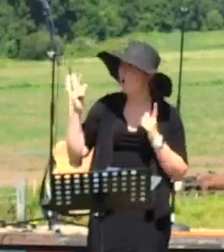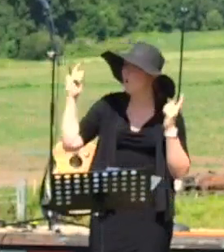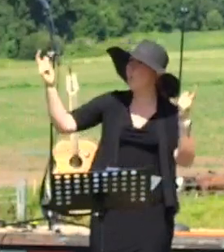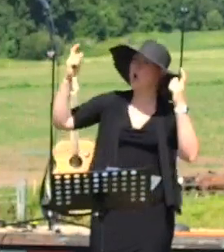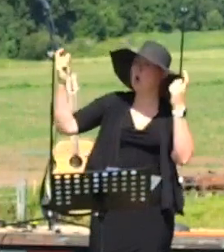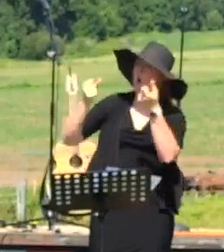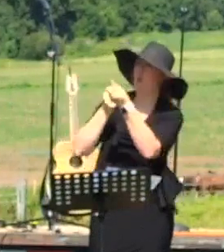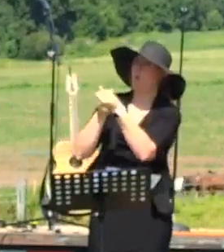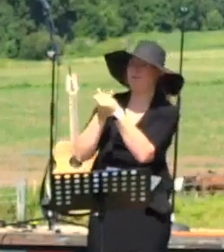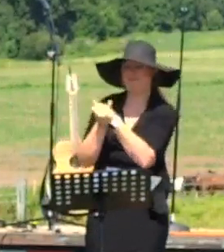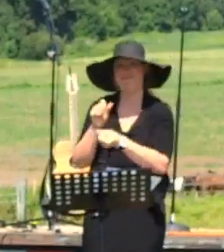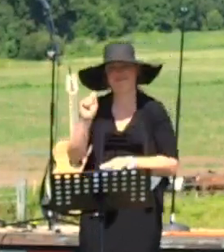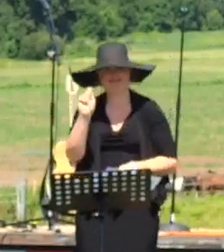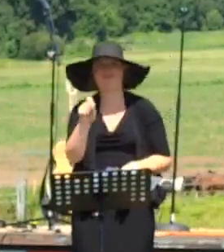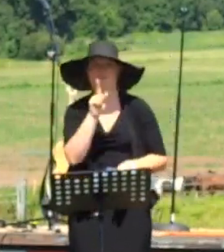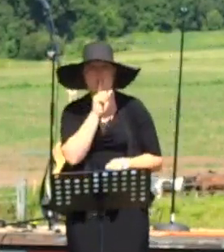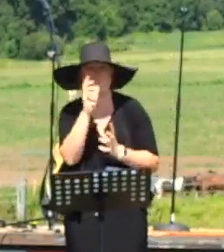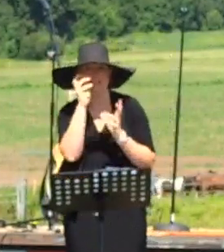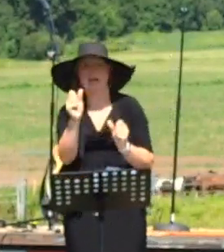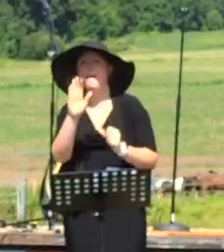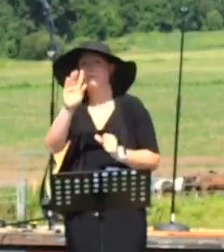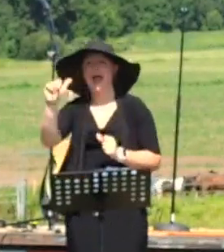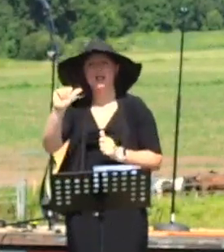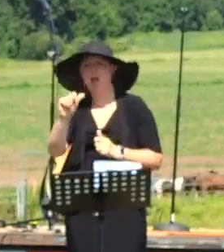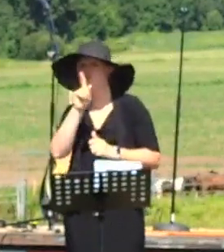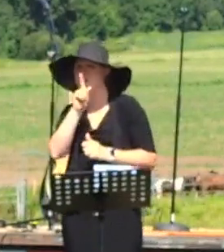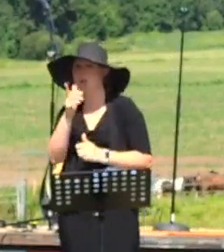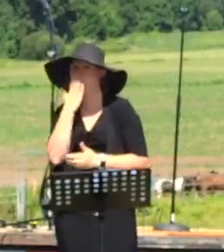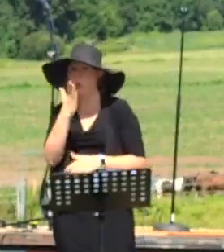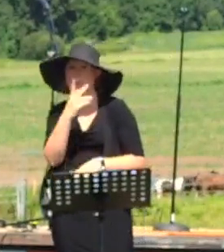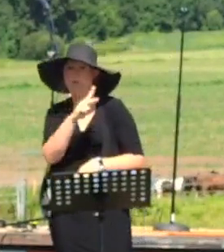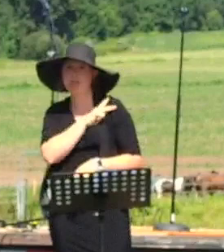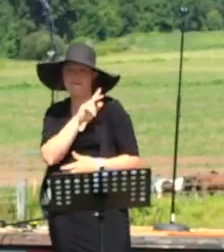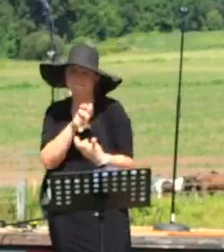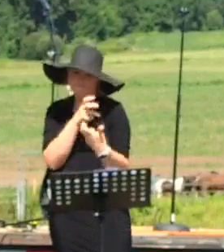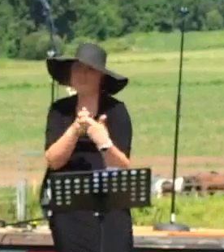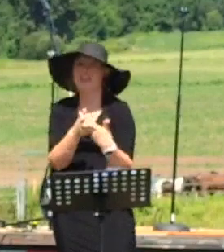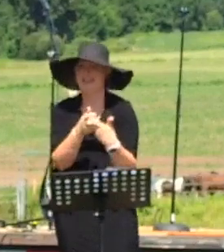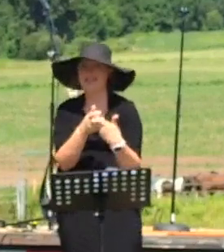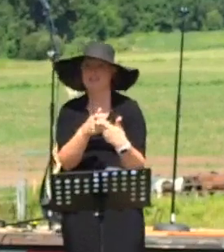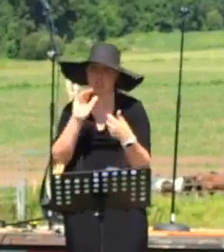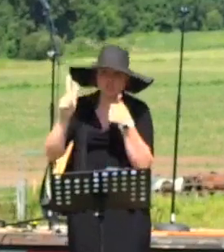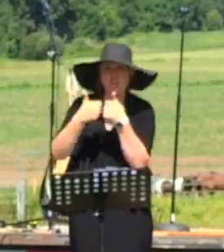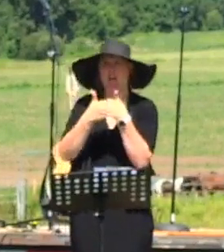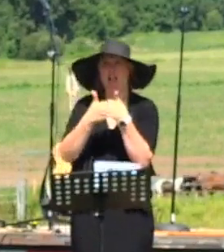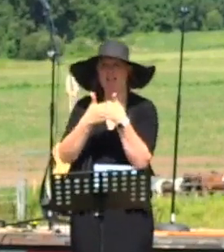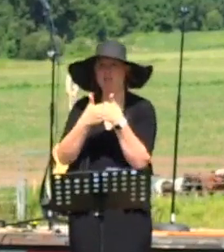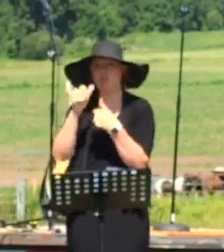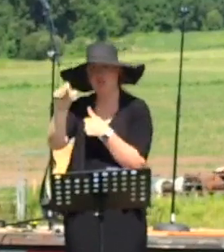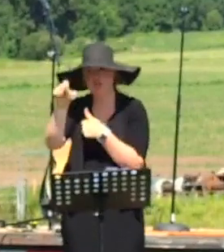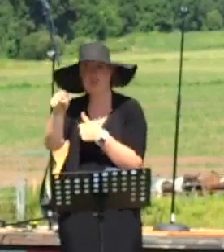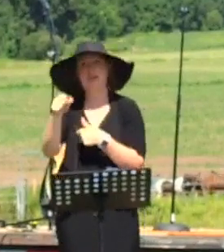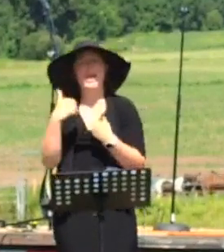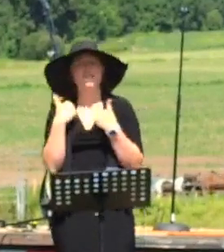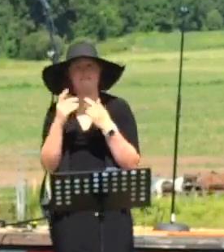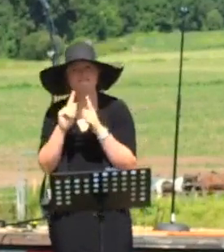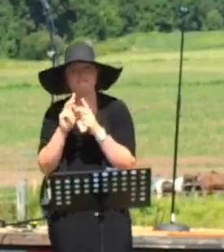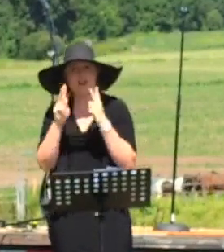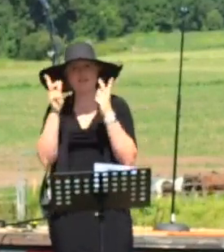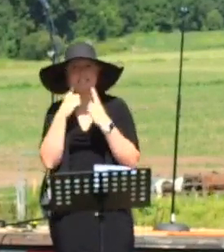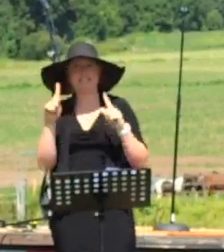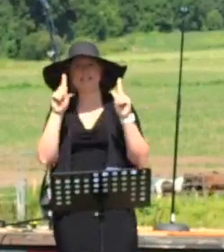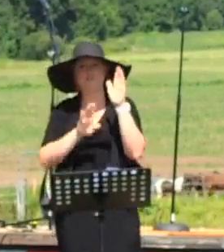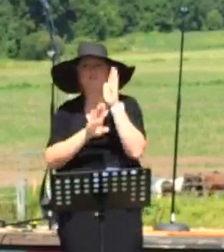so she's born for it, and she's doing incredible. And she has a very successful career in